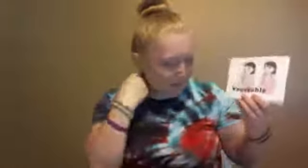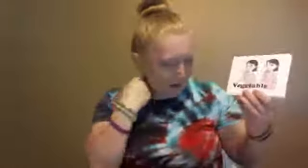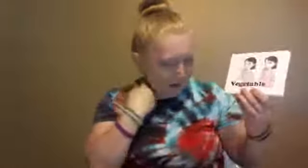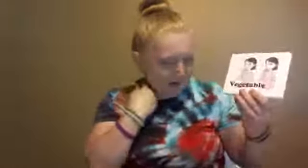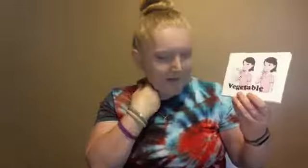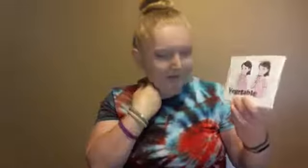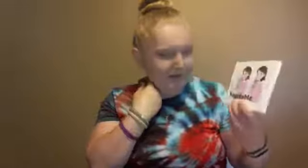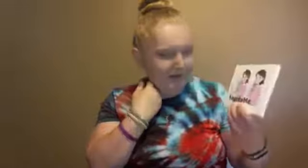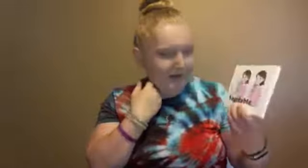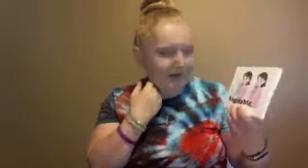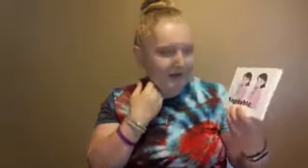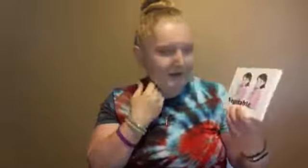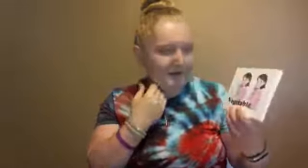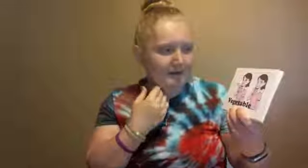Our next sign is